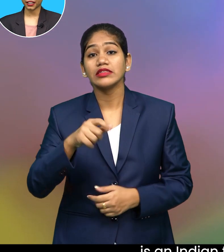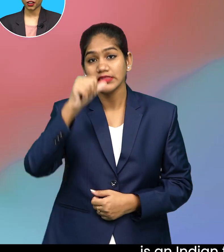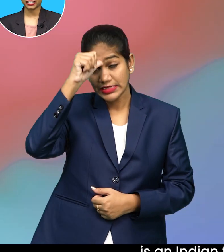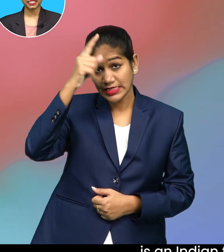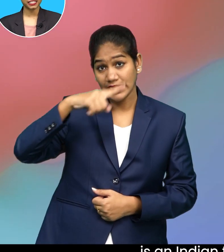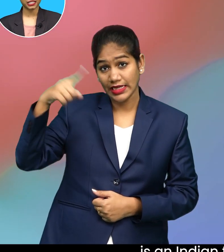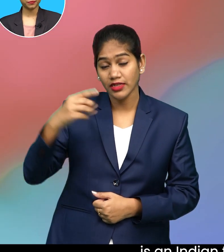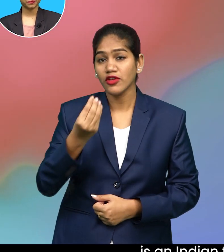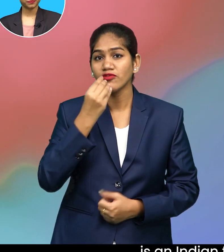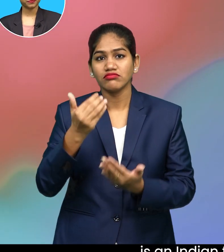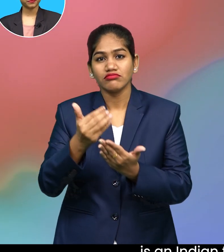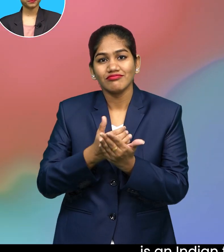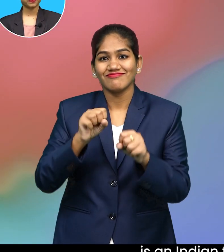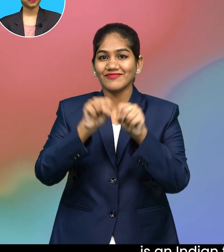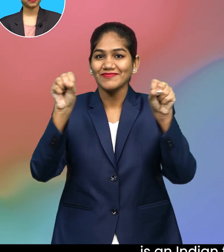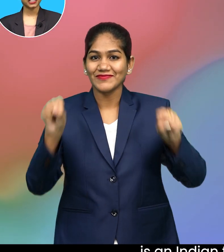food security system